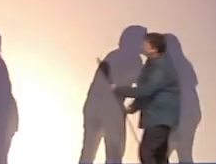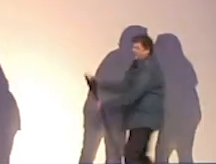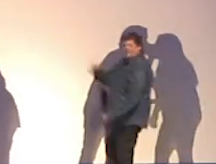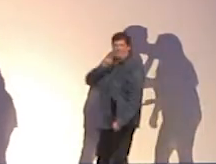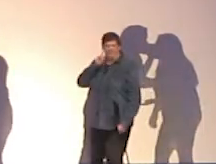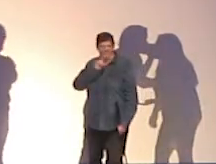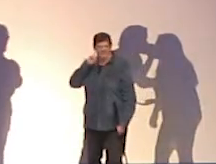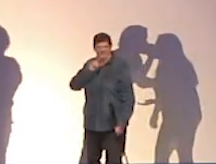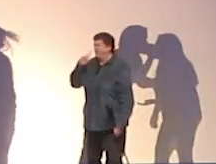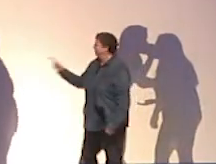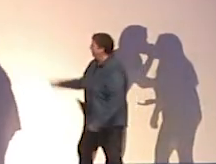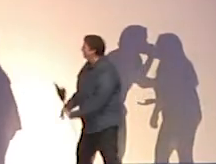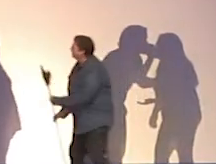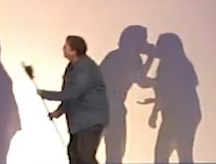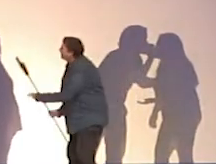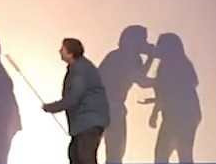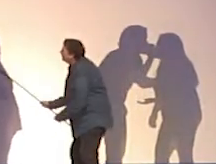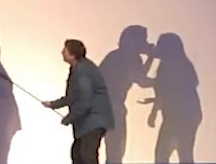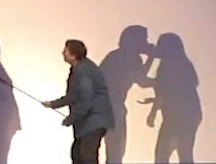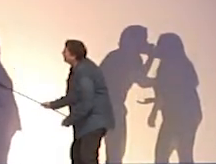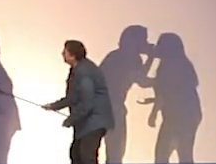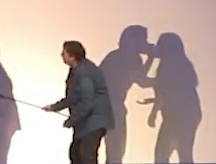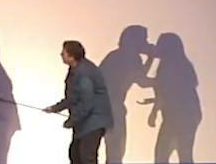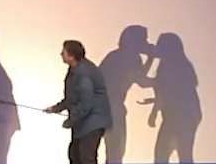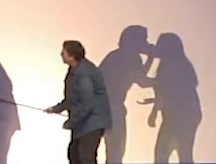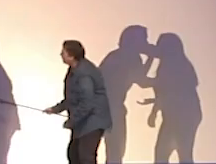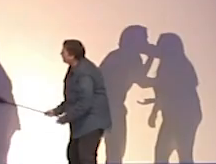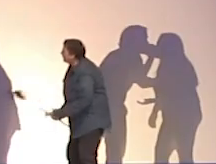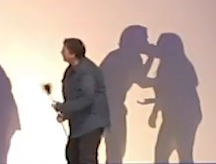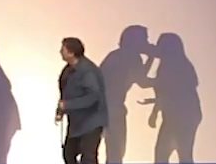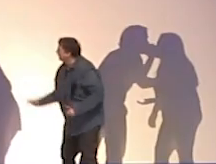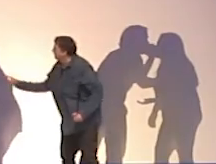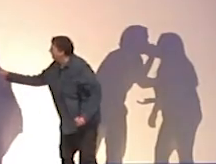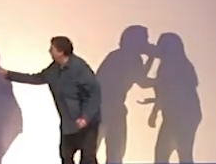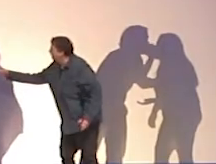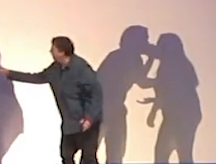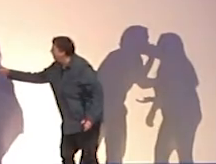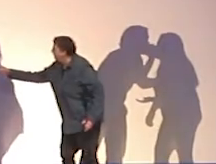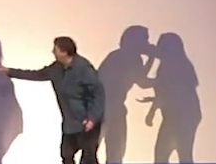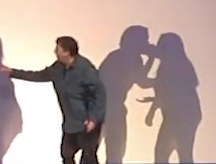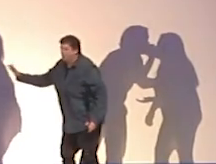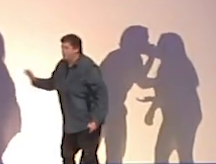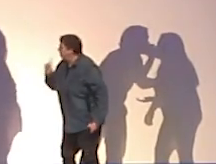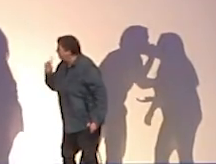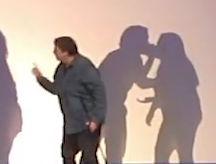And we have them deaf over here. Okay, no one is around. No one's watching us. But did you know that Niall is coming to Rochester?